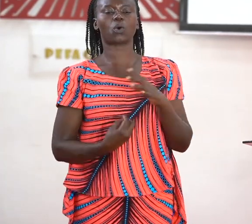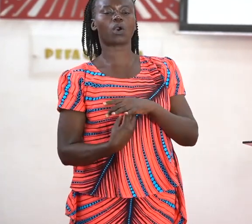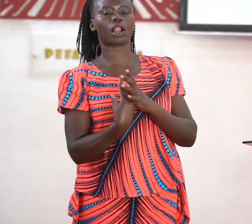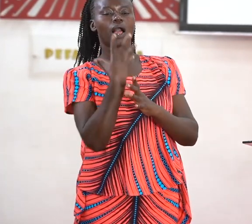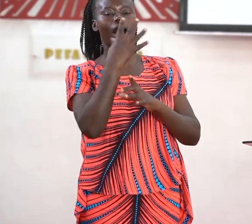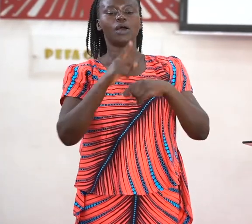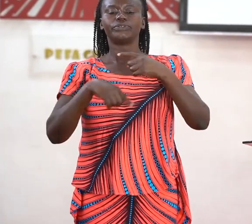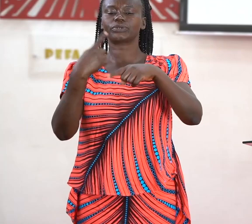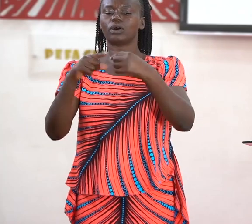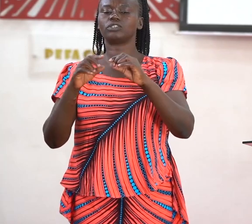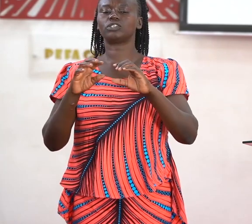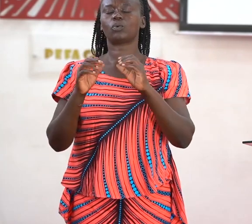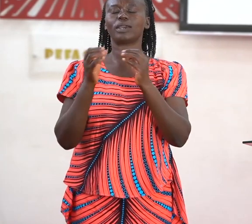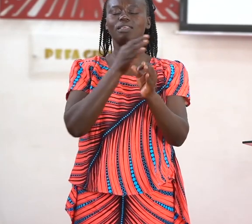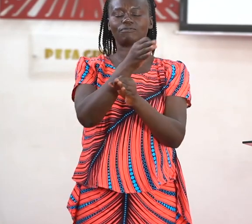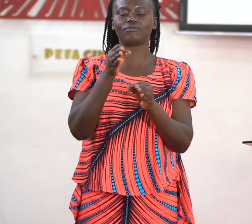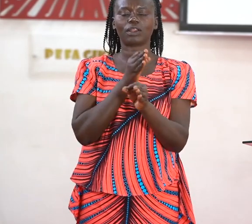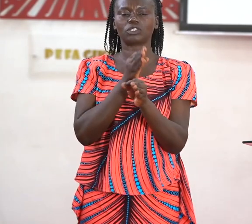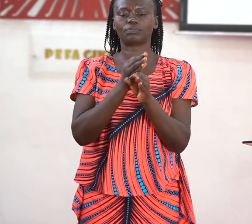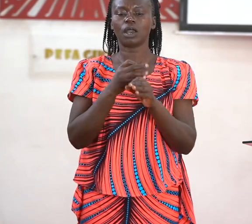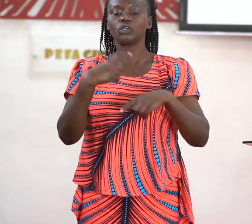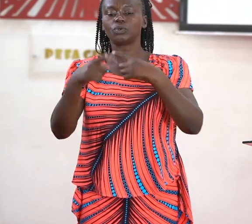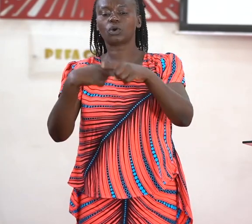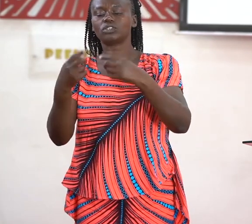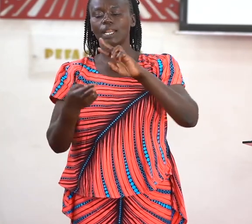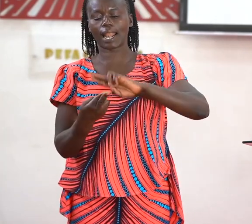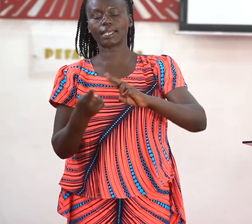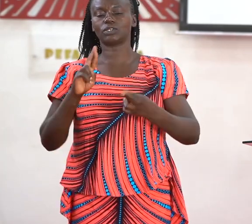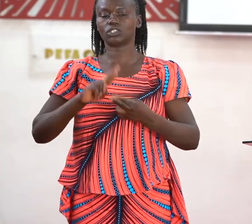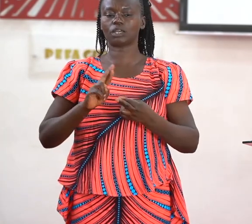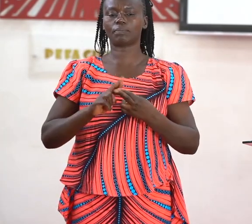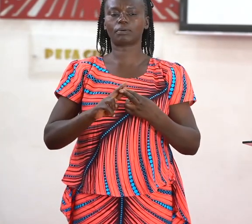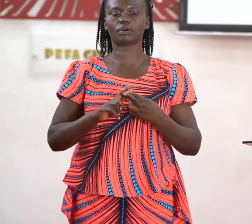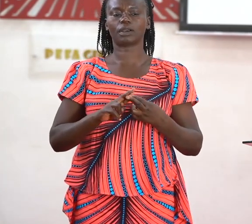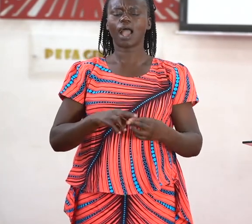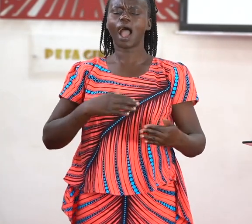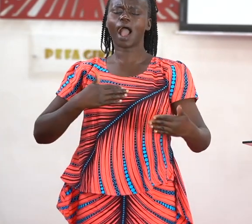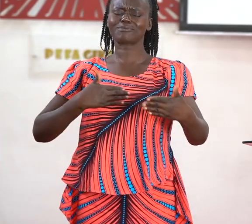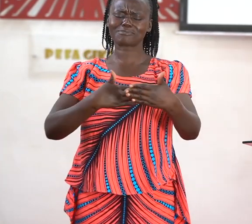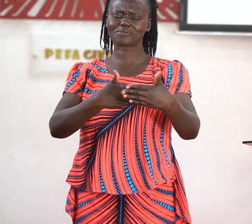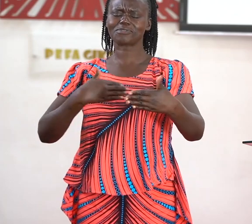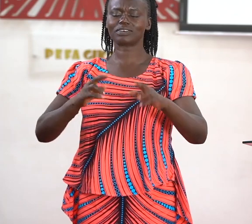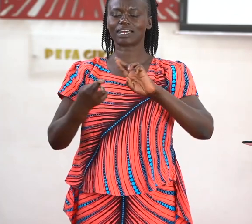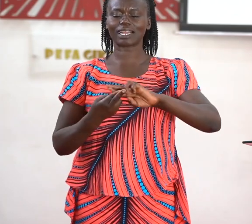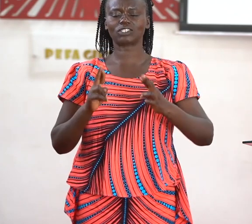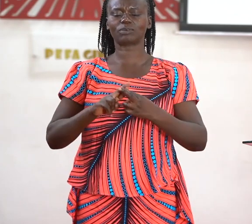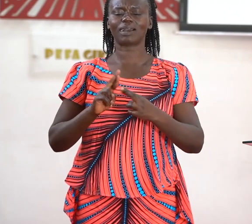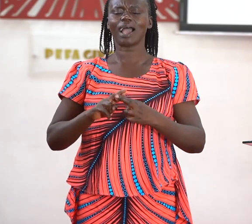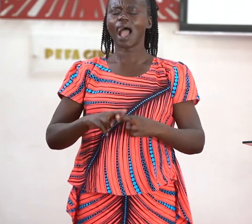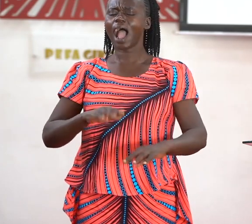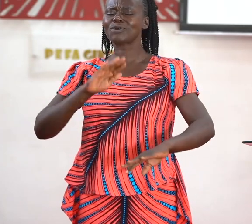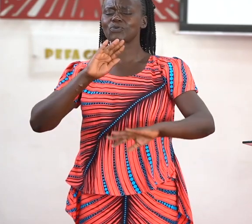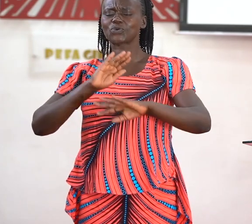in communion, to continue in relationship, a close relationship, an intimate